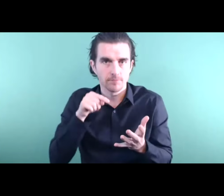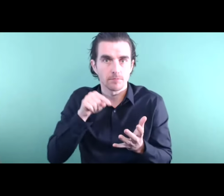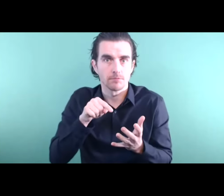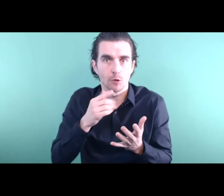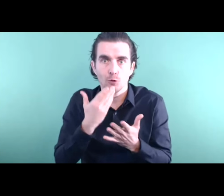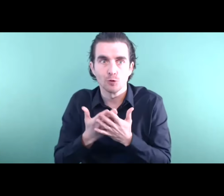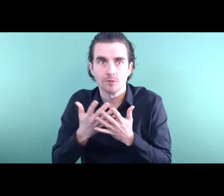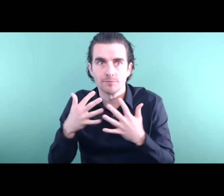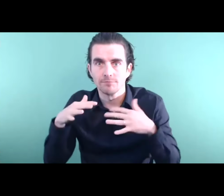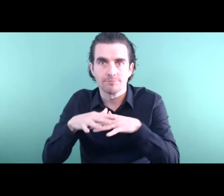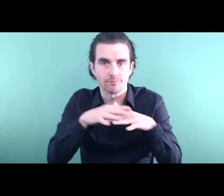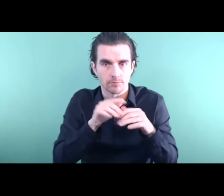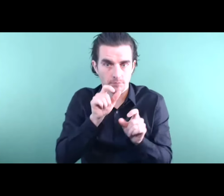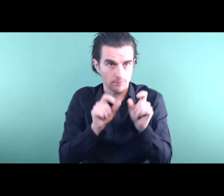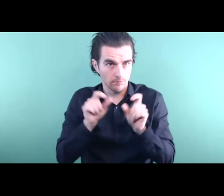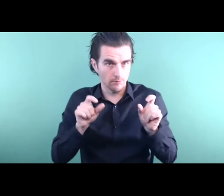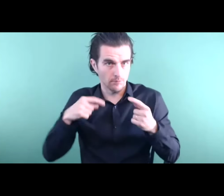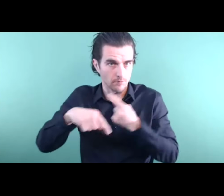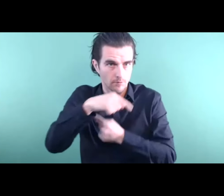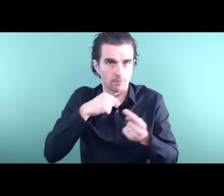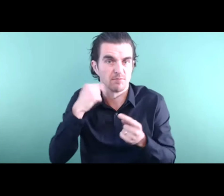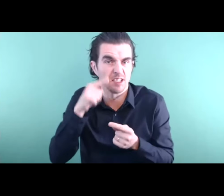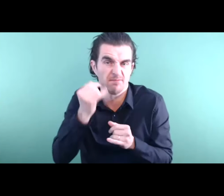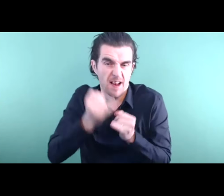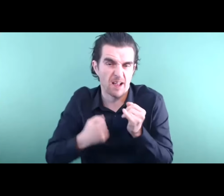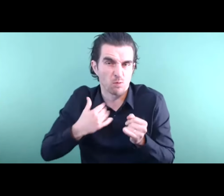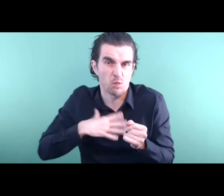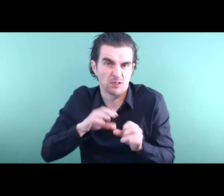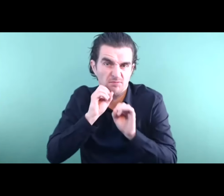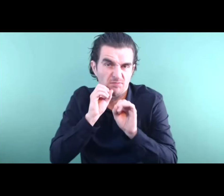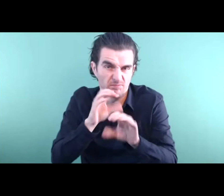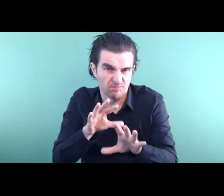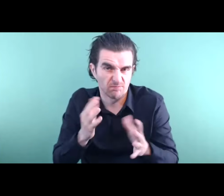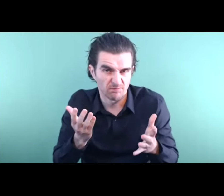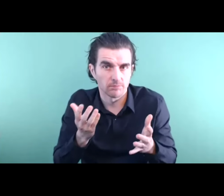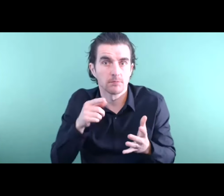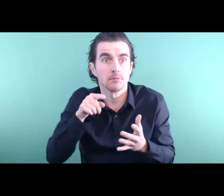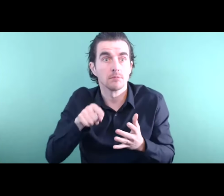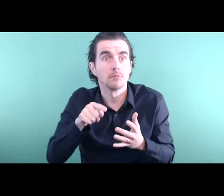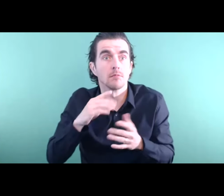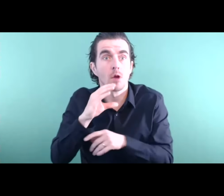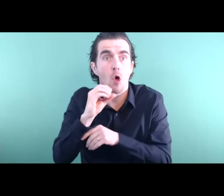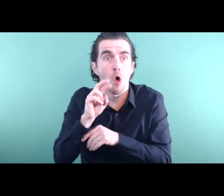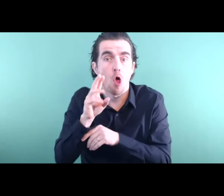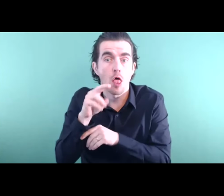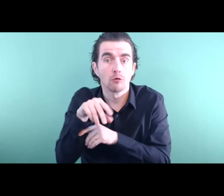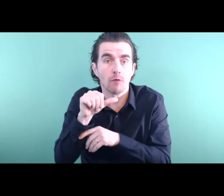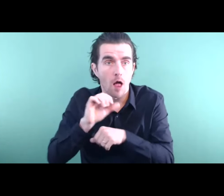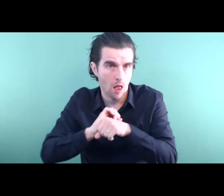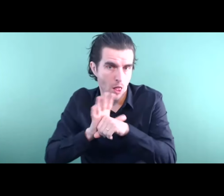pandemic. Politicians turn to scientists all the time. All of a sudden, scientists have a great impact on